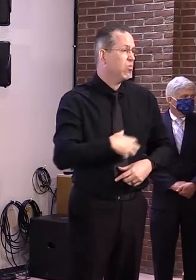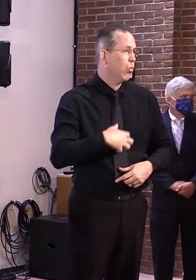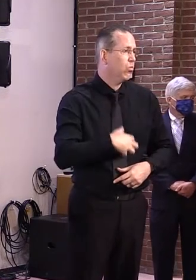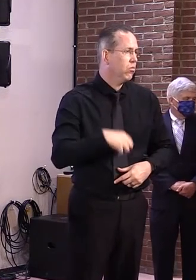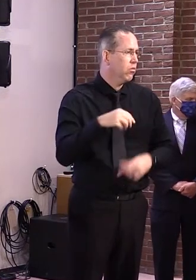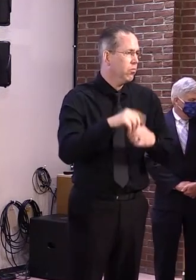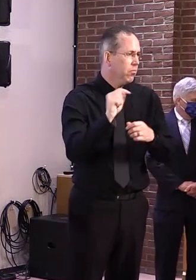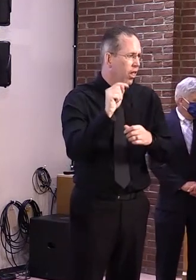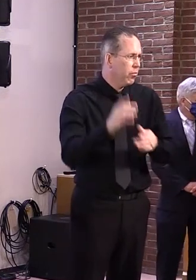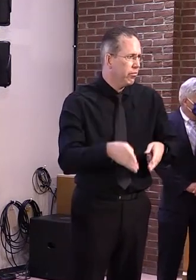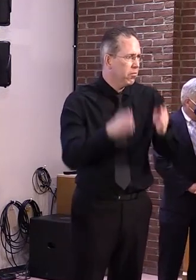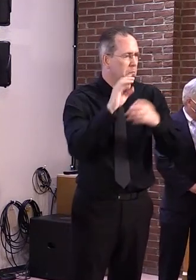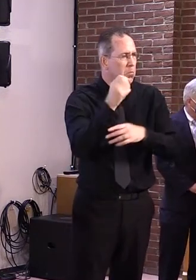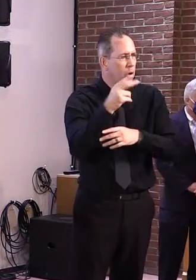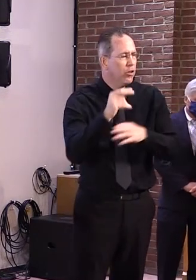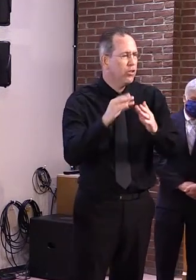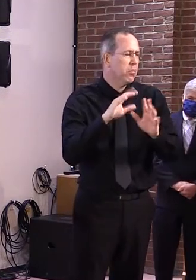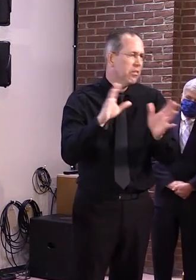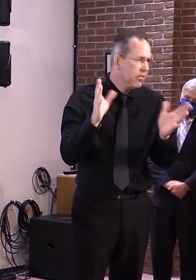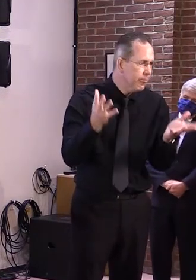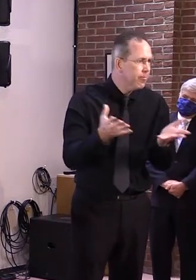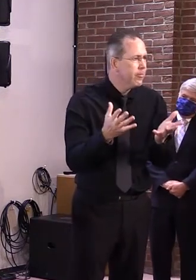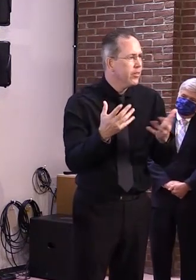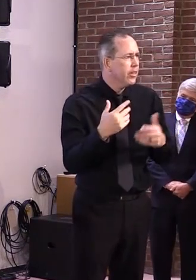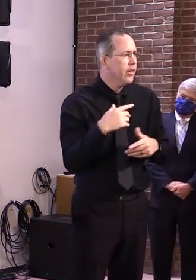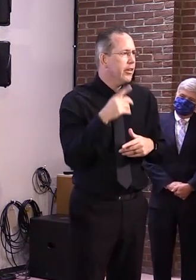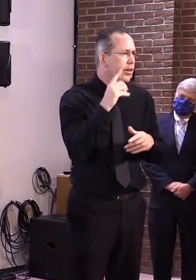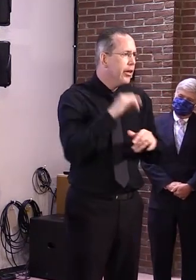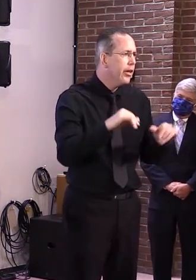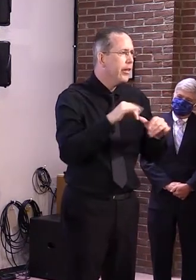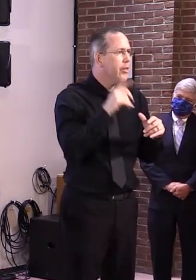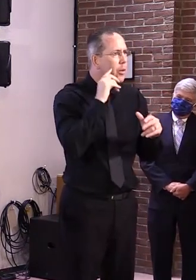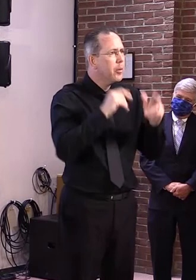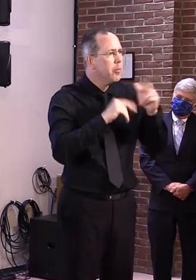they just don't compare to hot water.